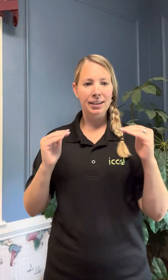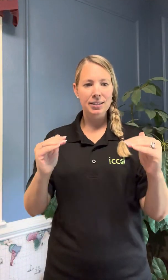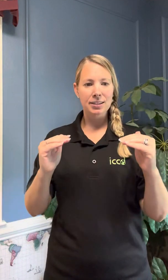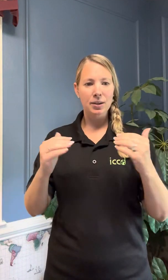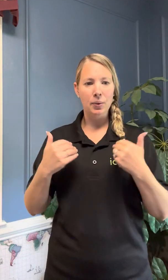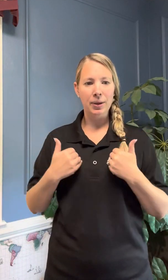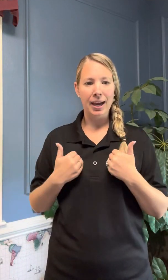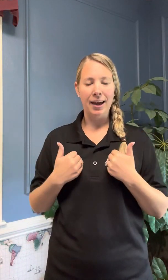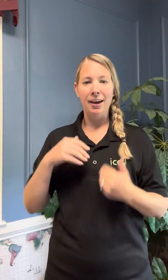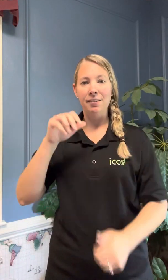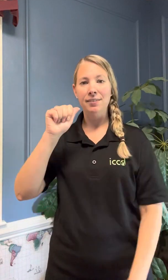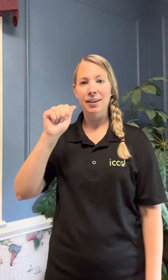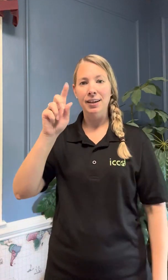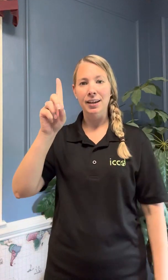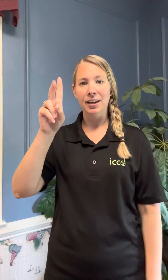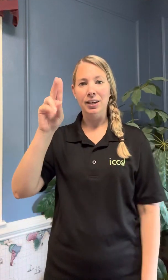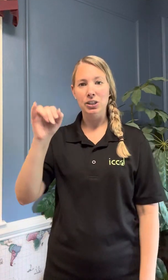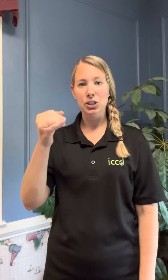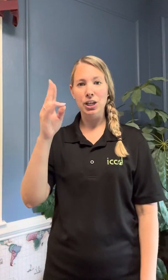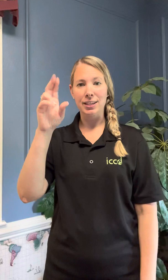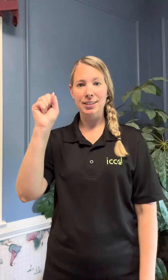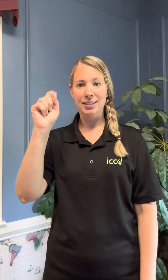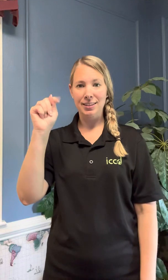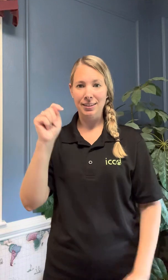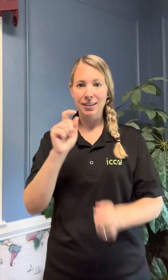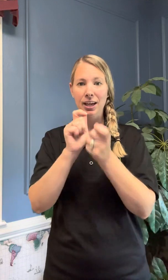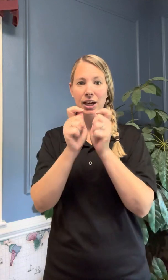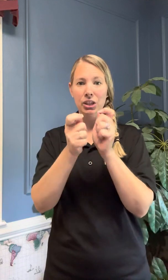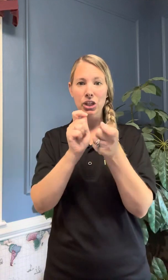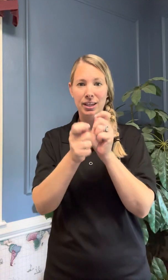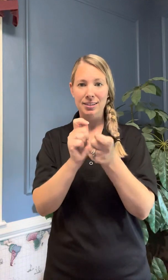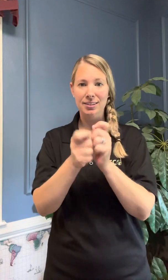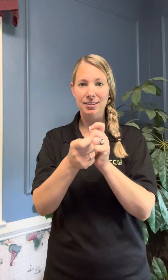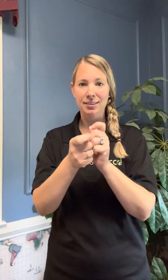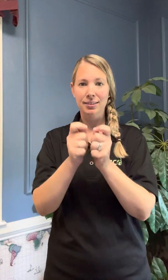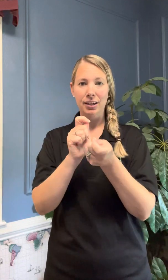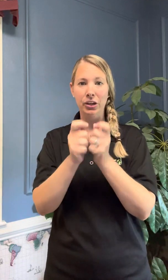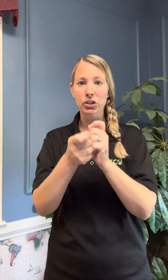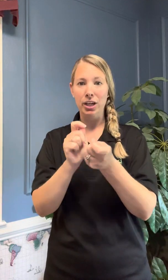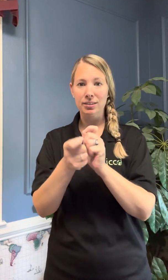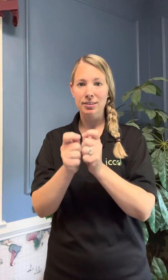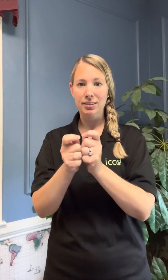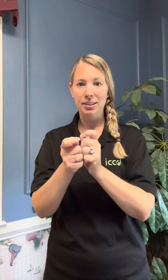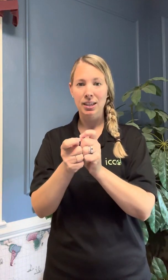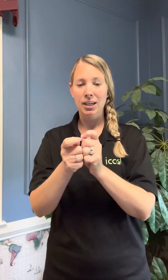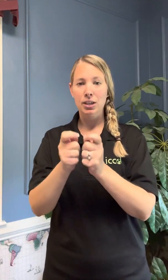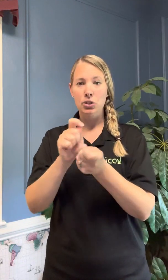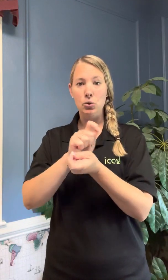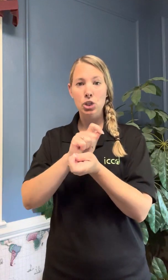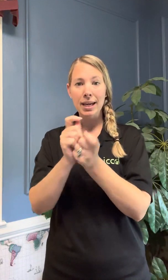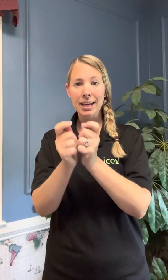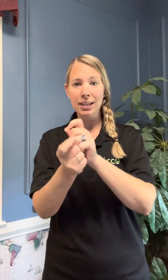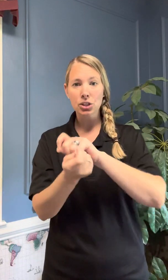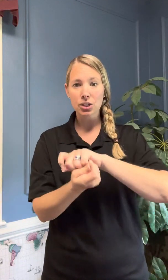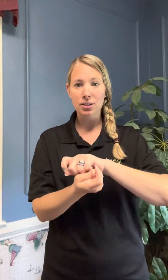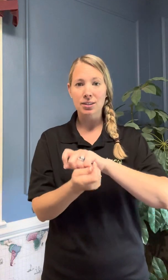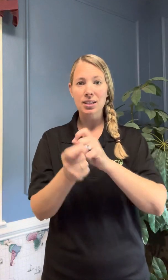Next, we have adjust, adjust, adjust. So change does this,